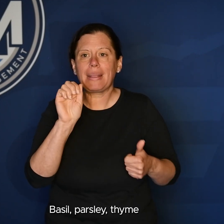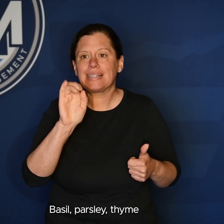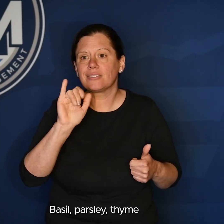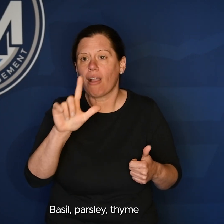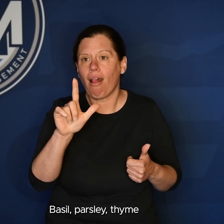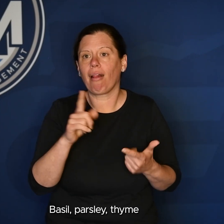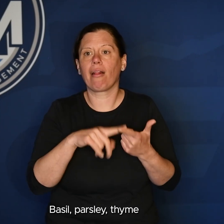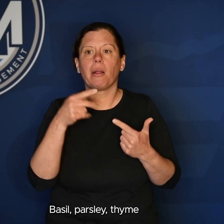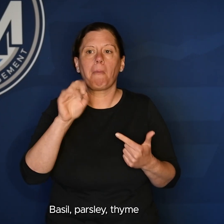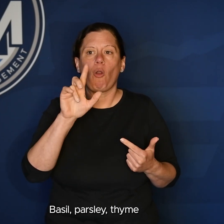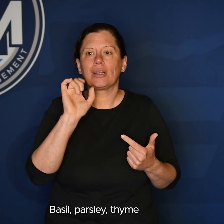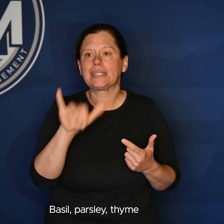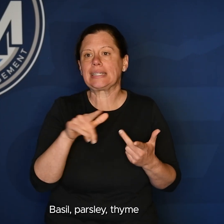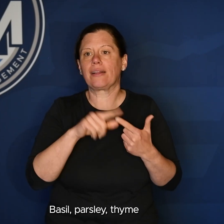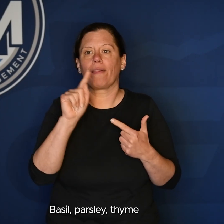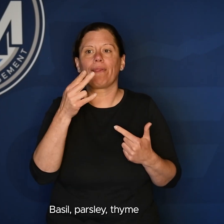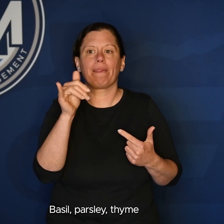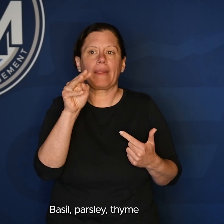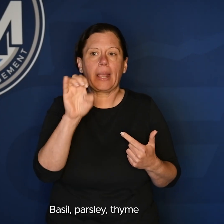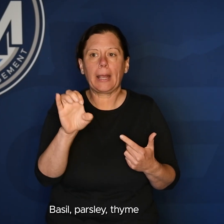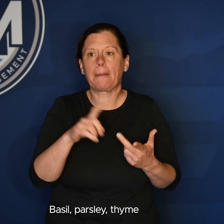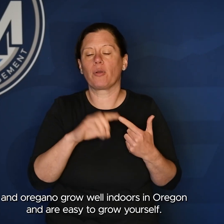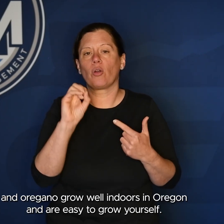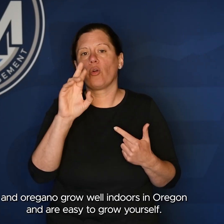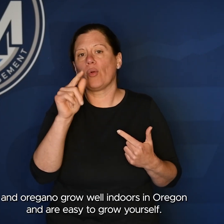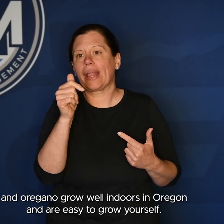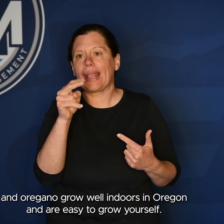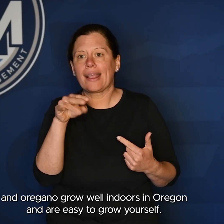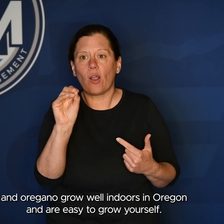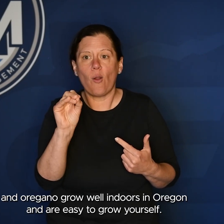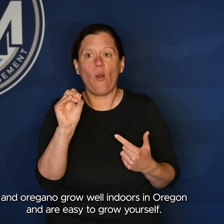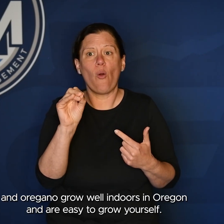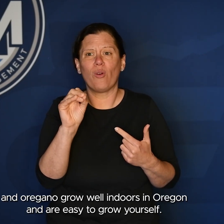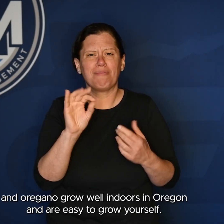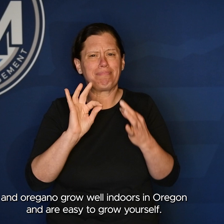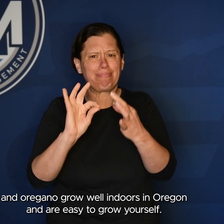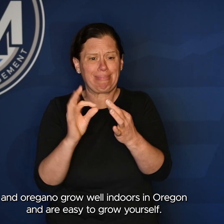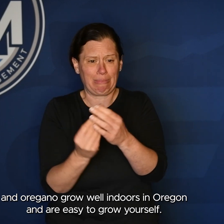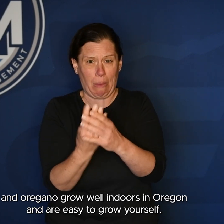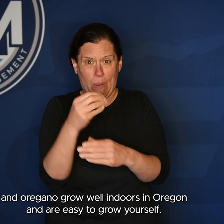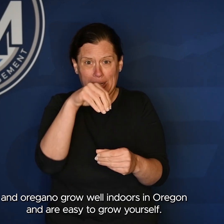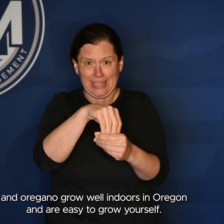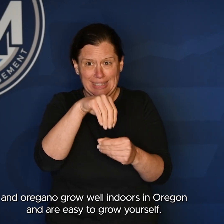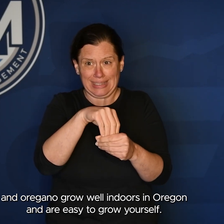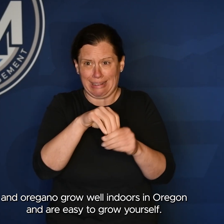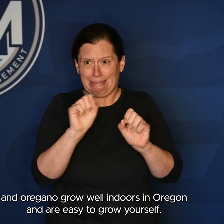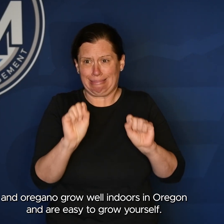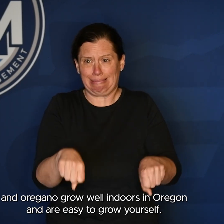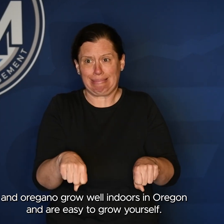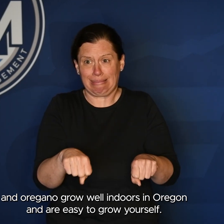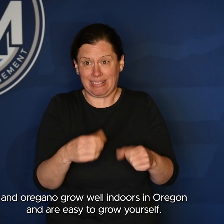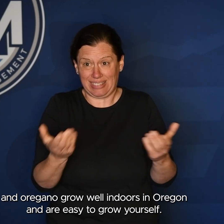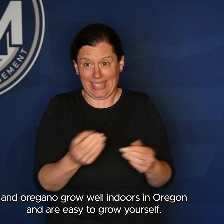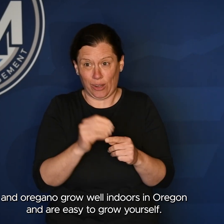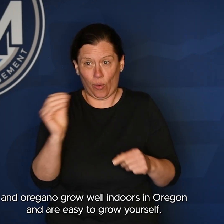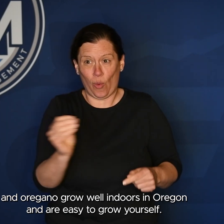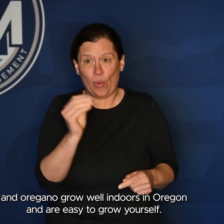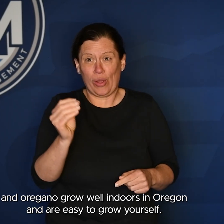Basil, parsley, thyme, and oregano grow well indoors in Oregon and are easy to grow